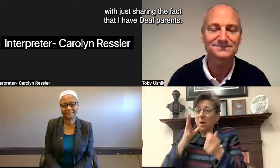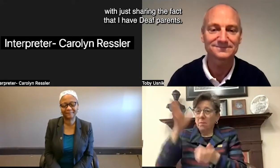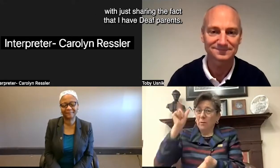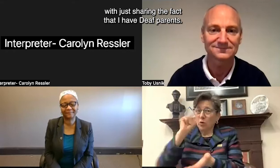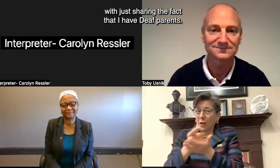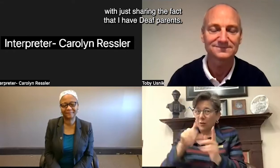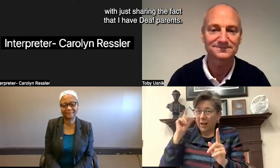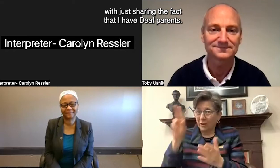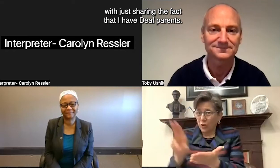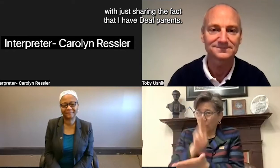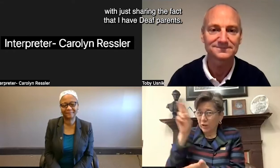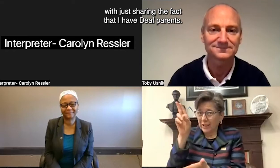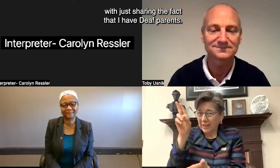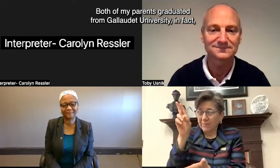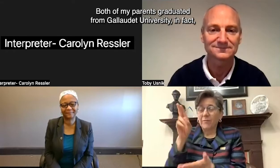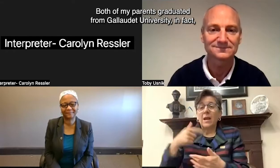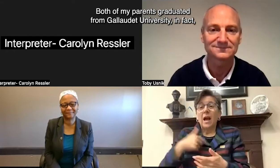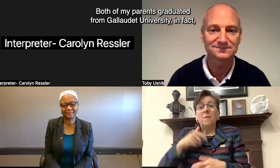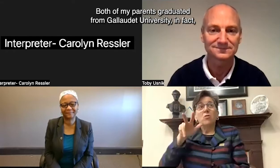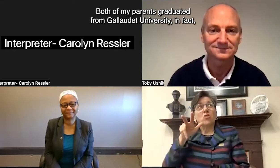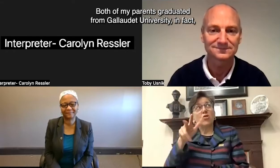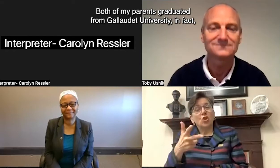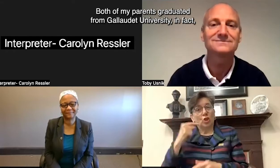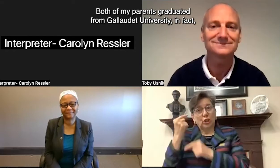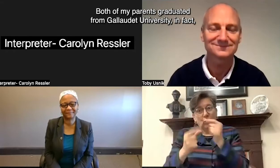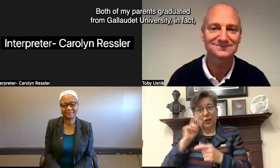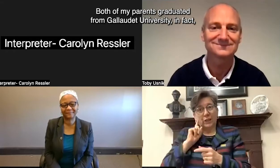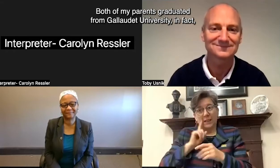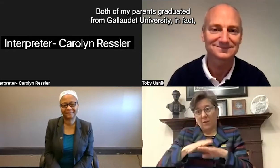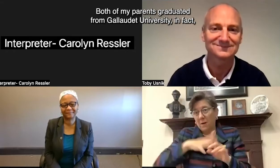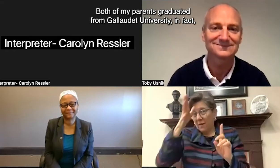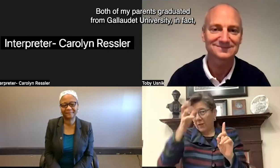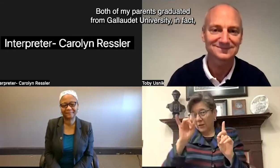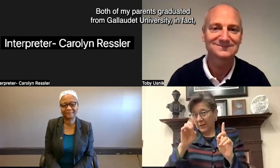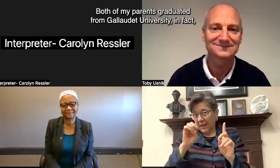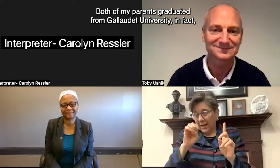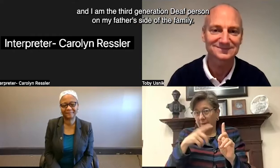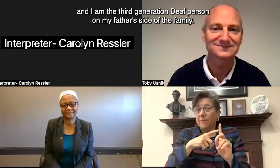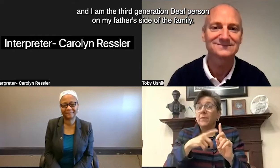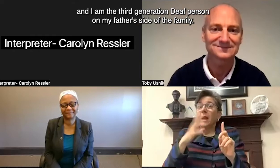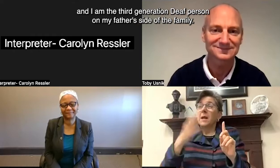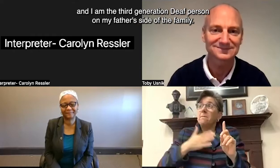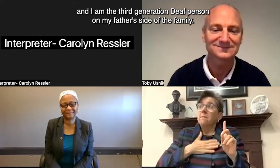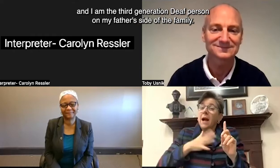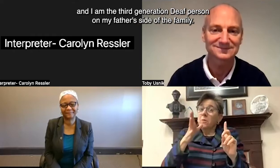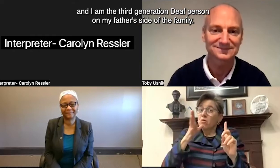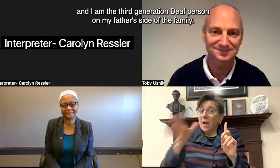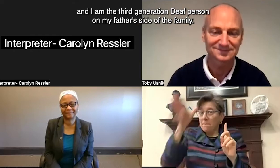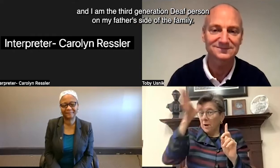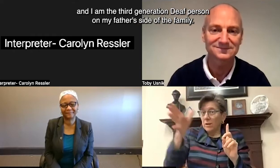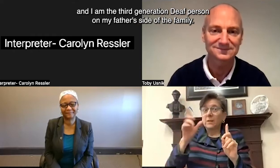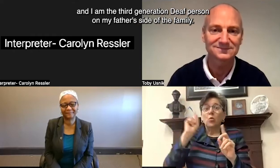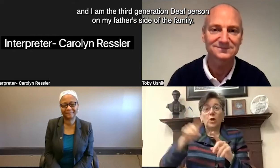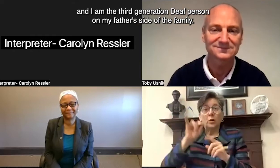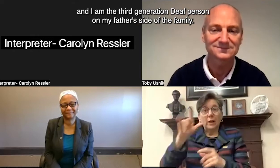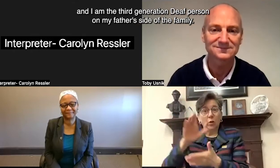parents. Both of my parents graduated from Gallaudet University, in fact, and I am the third generation deaf person on my father's side of the family.